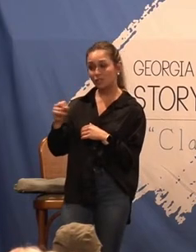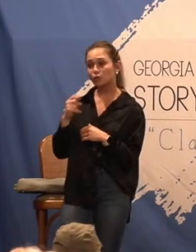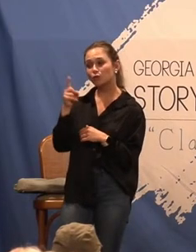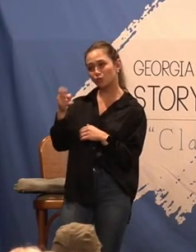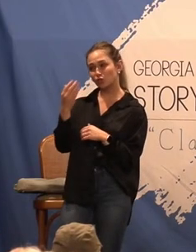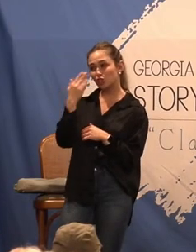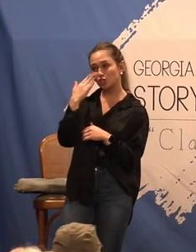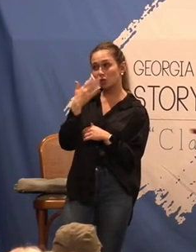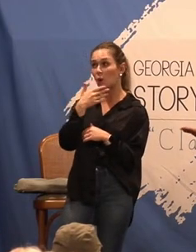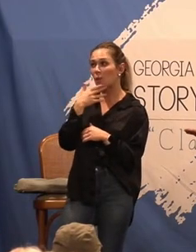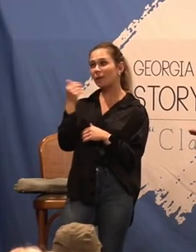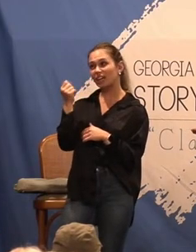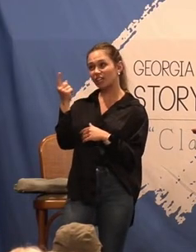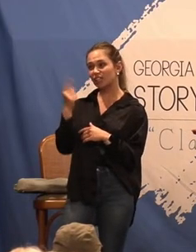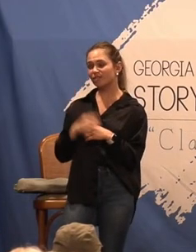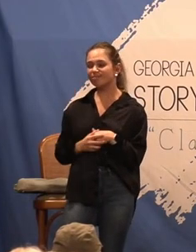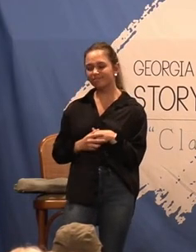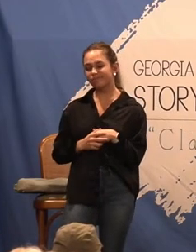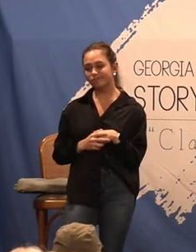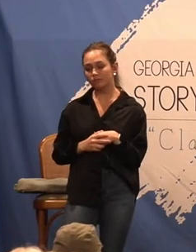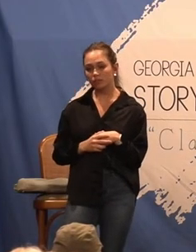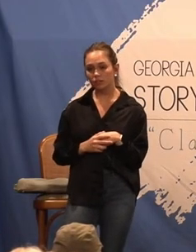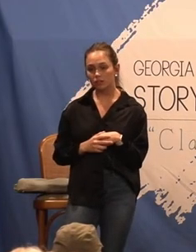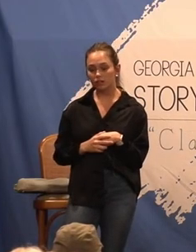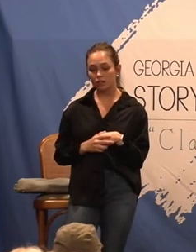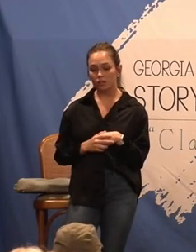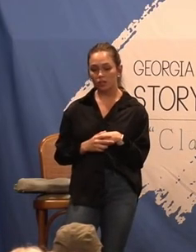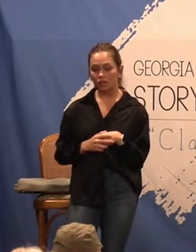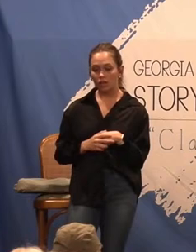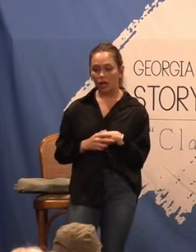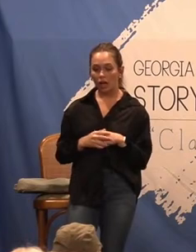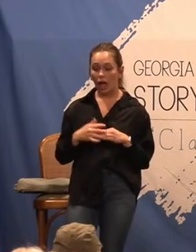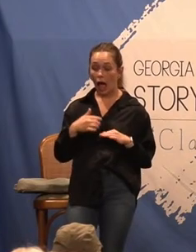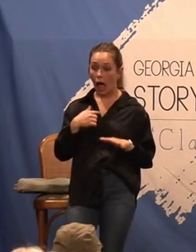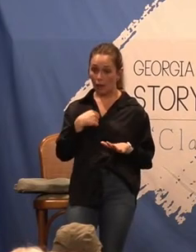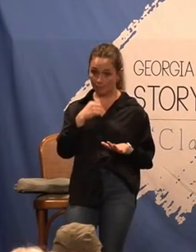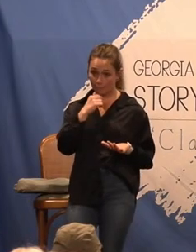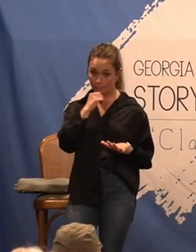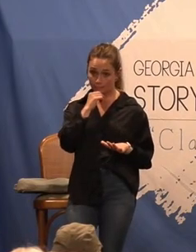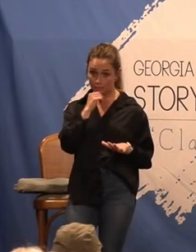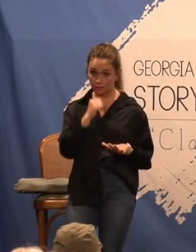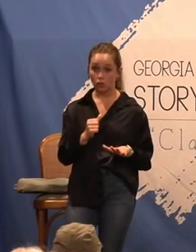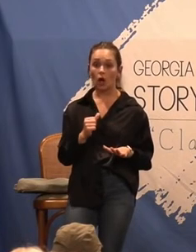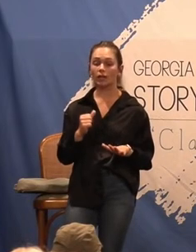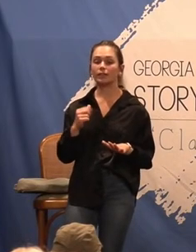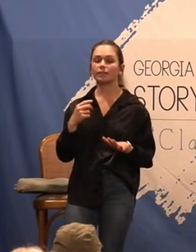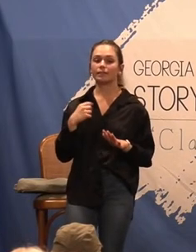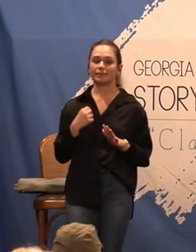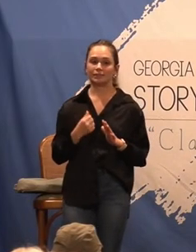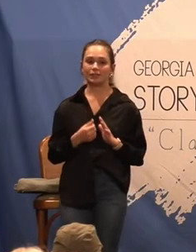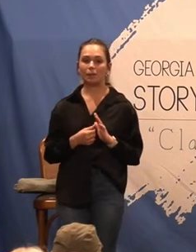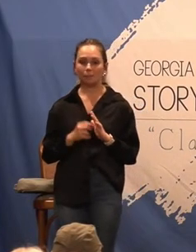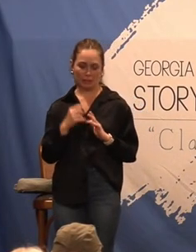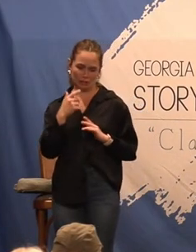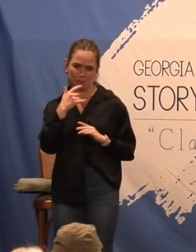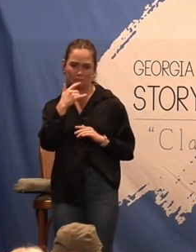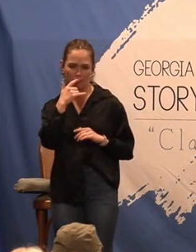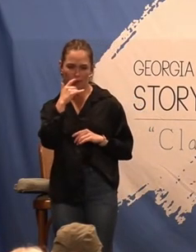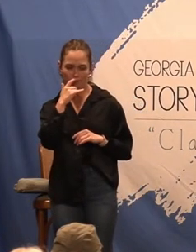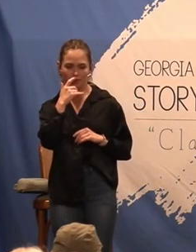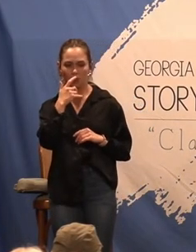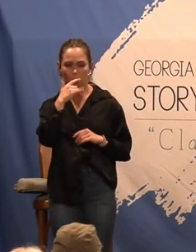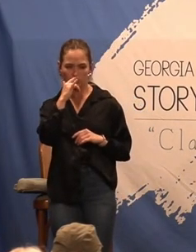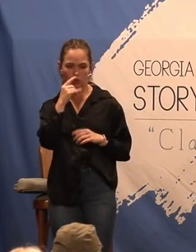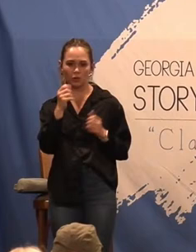have known better. Now, I am not going to leave impressionable children with